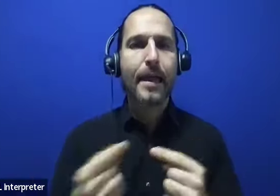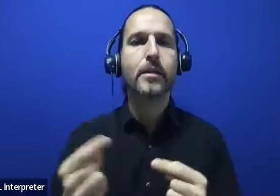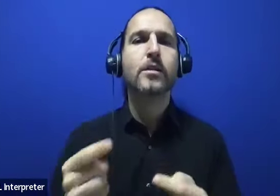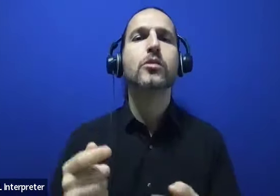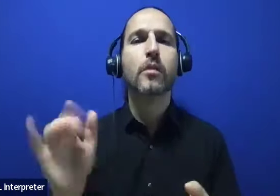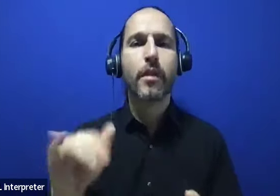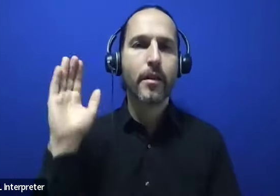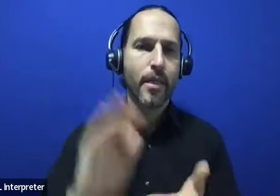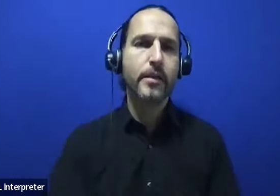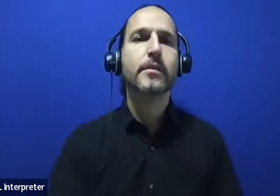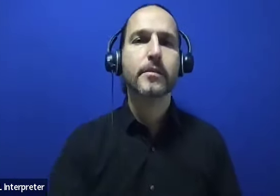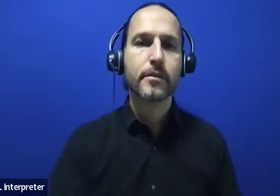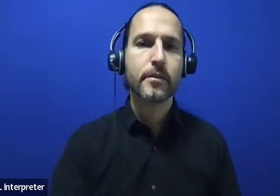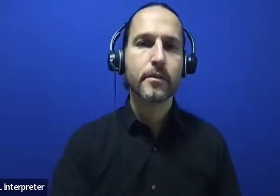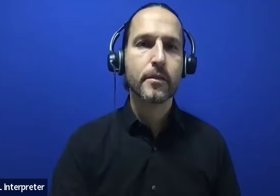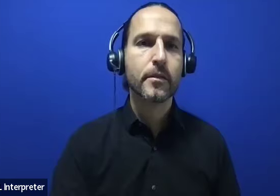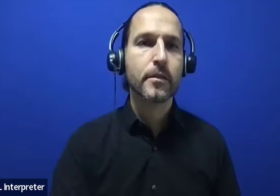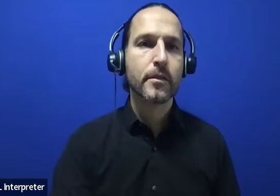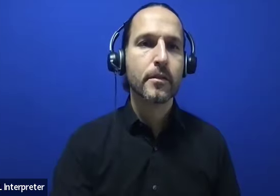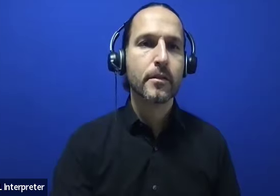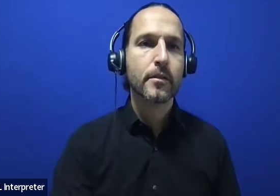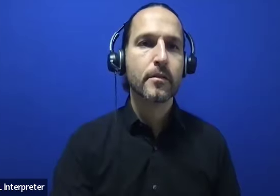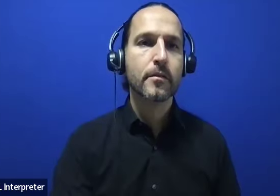that treated.